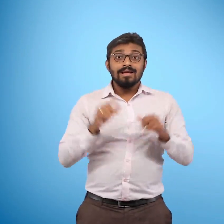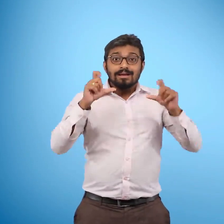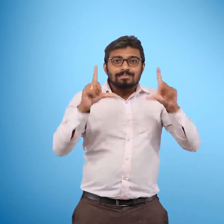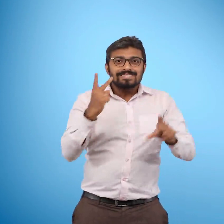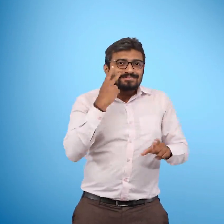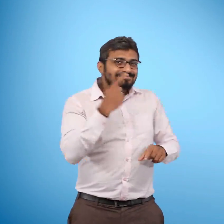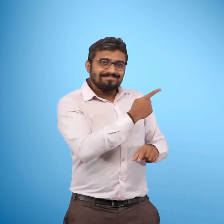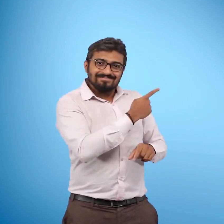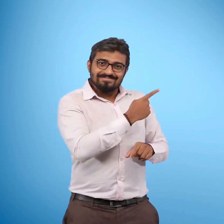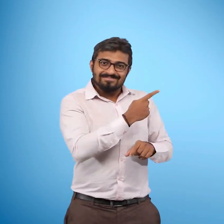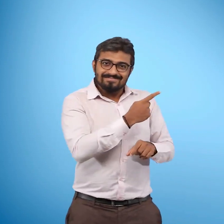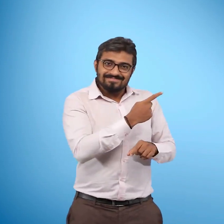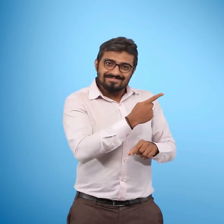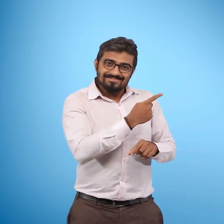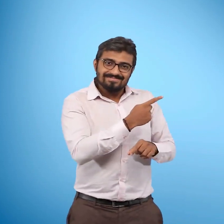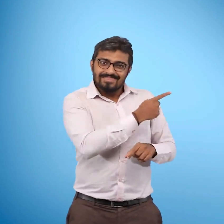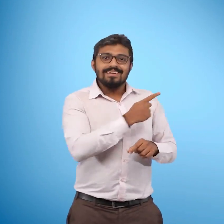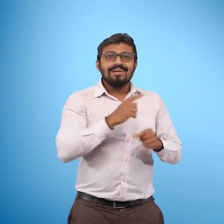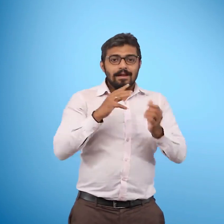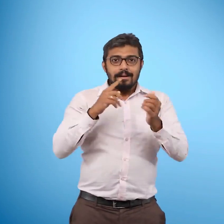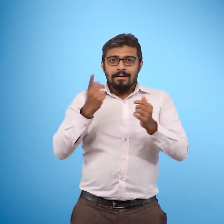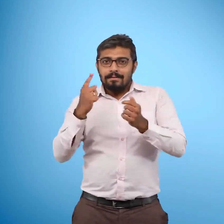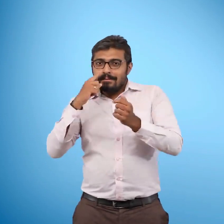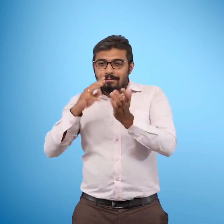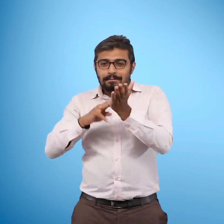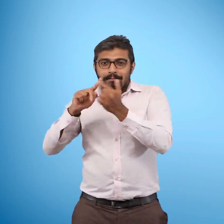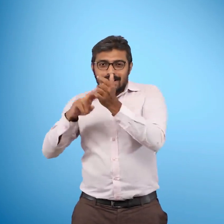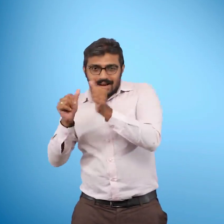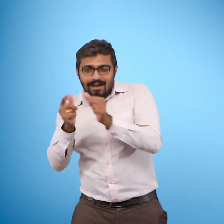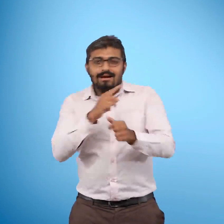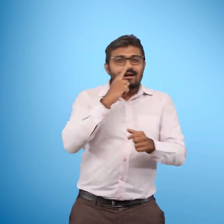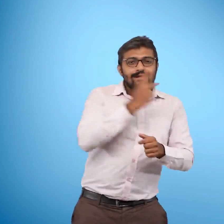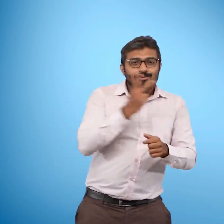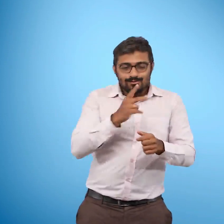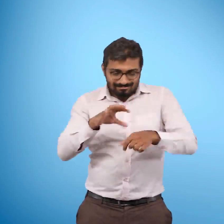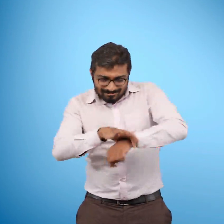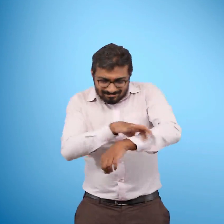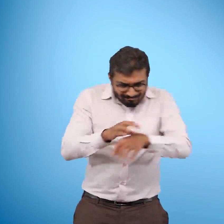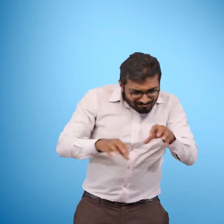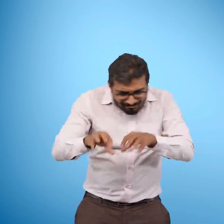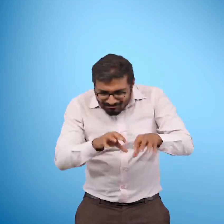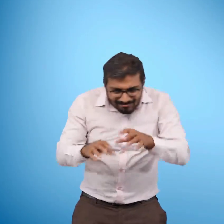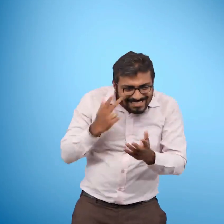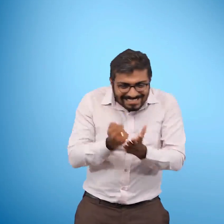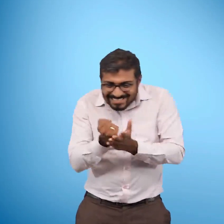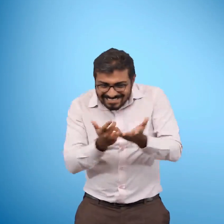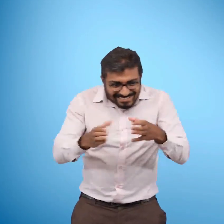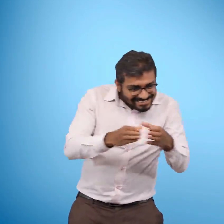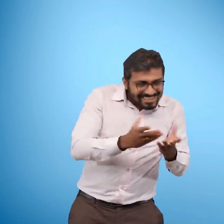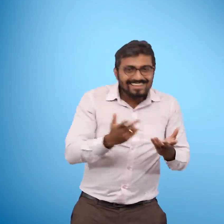On the right side of the page, we see the picture of Meena along with a boy arranging the